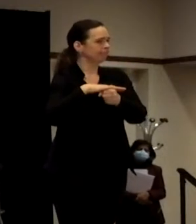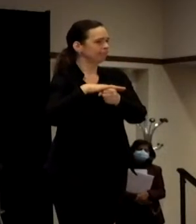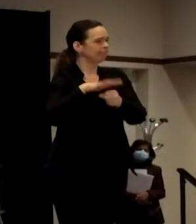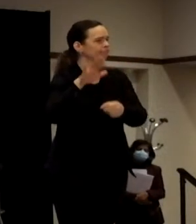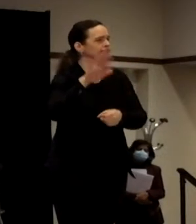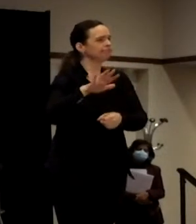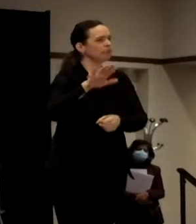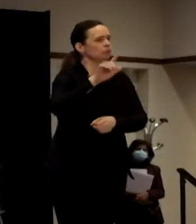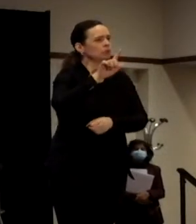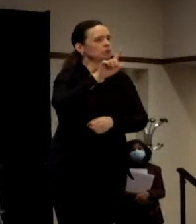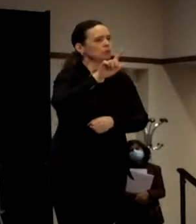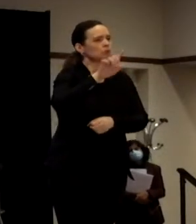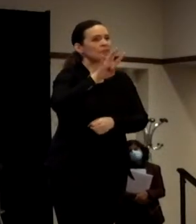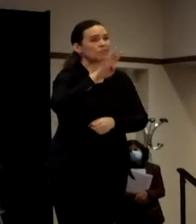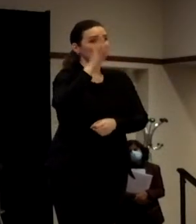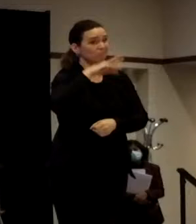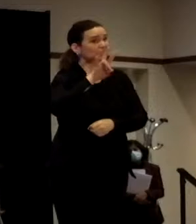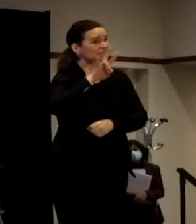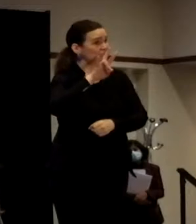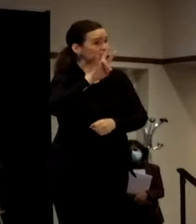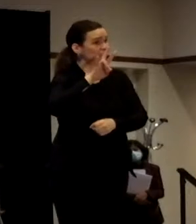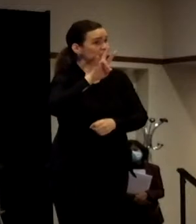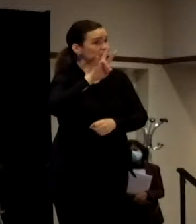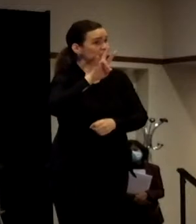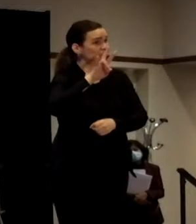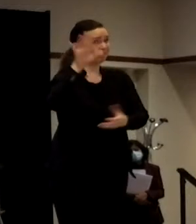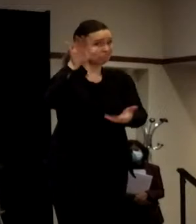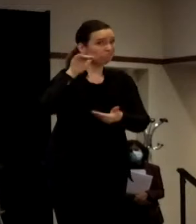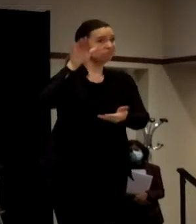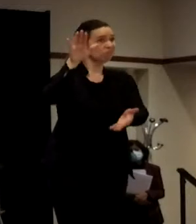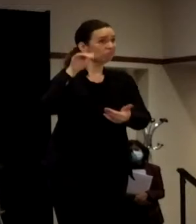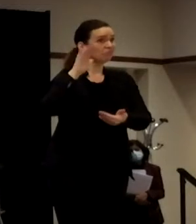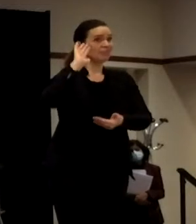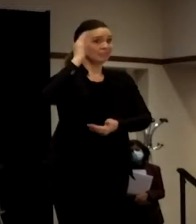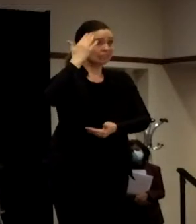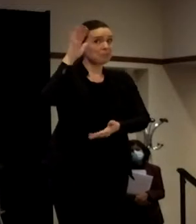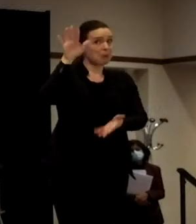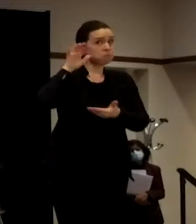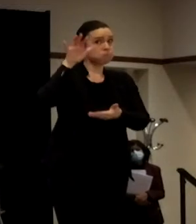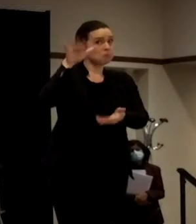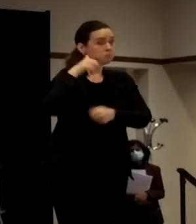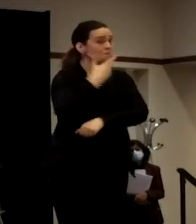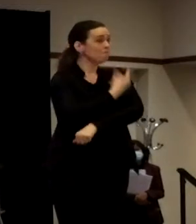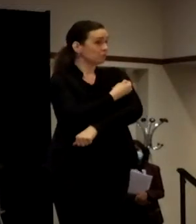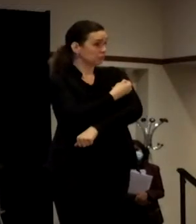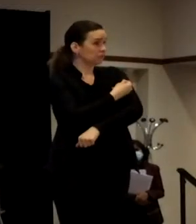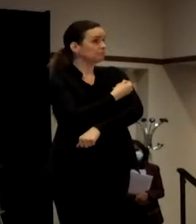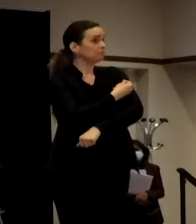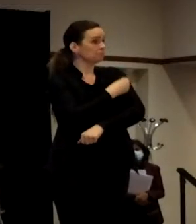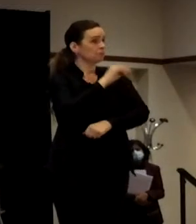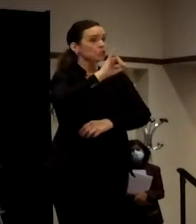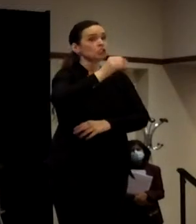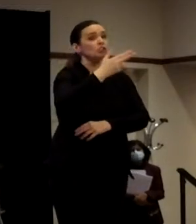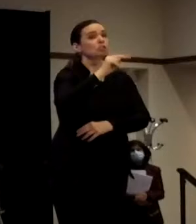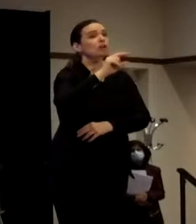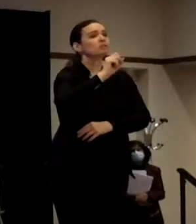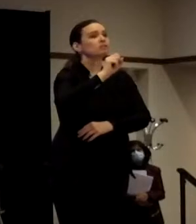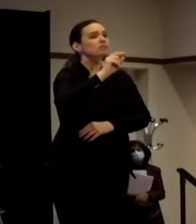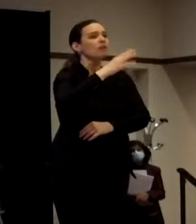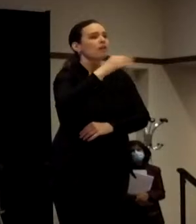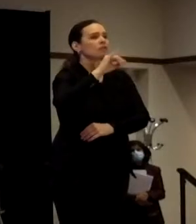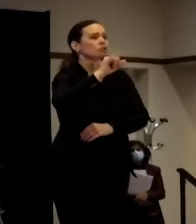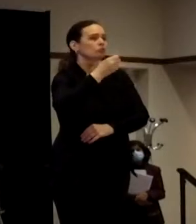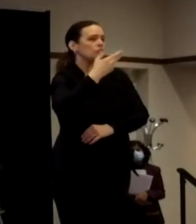24/7 as they will receive a lot of Johnson & Johnson supply in as well. So lots of opportunities